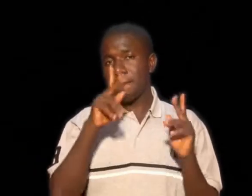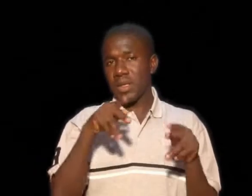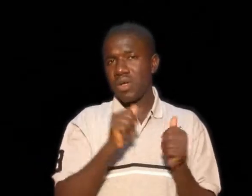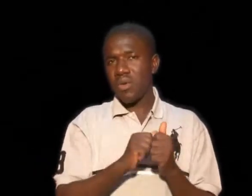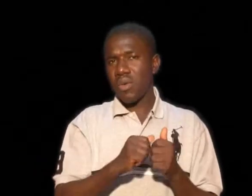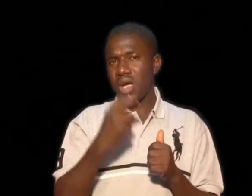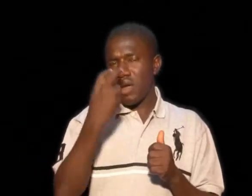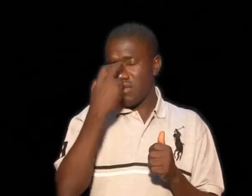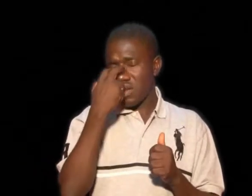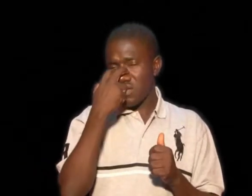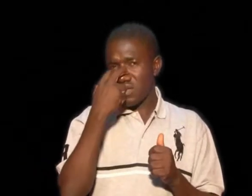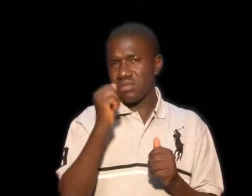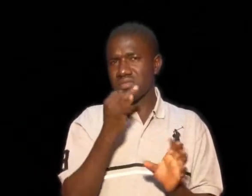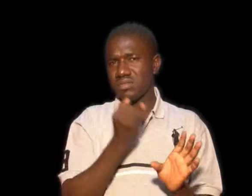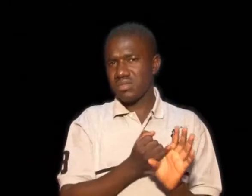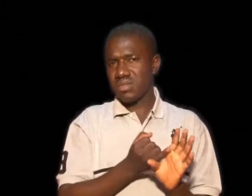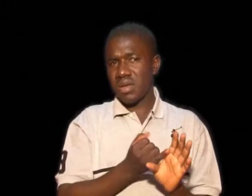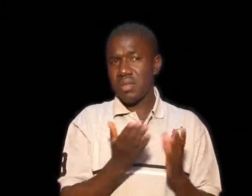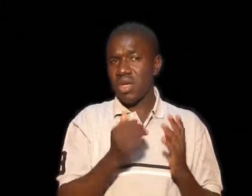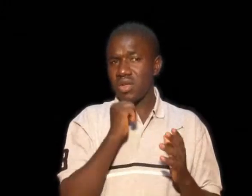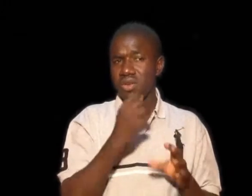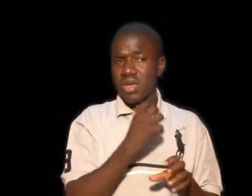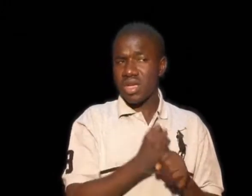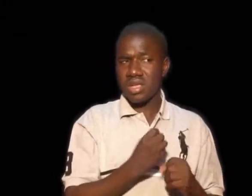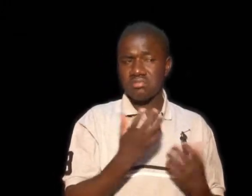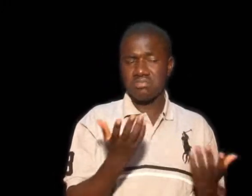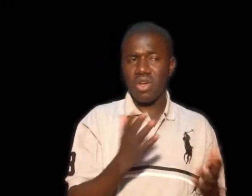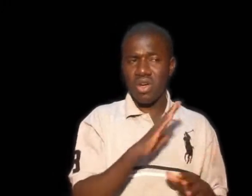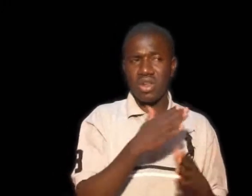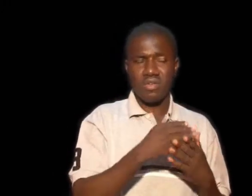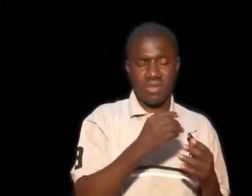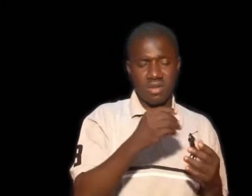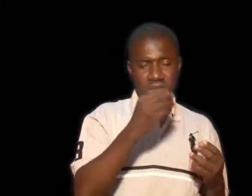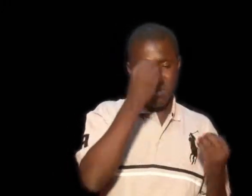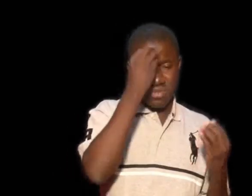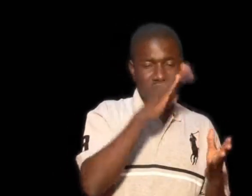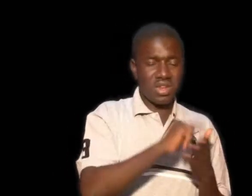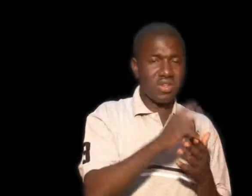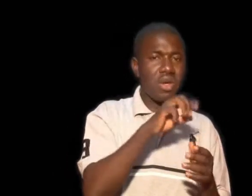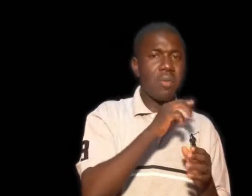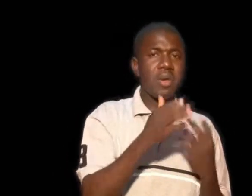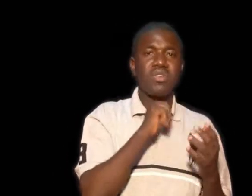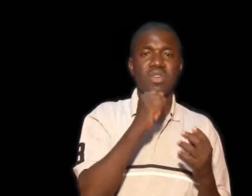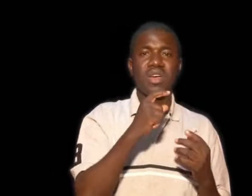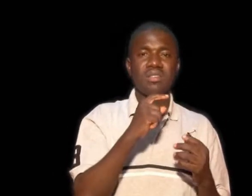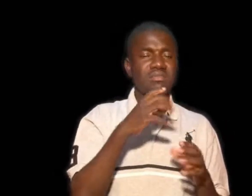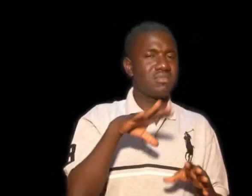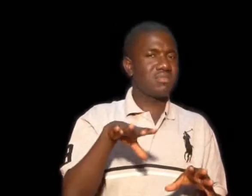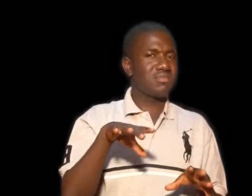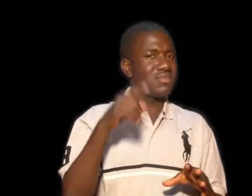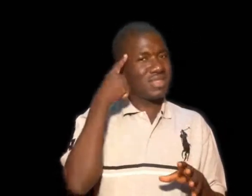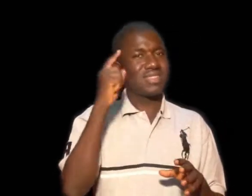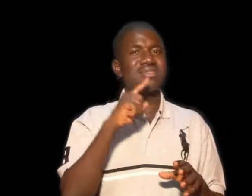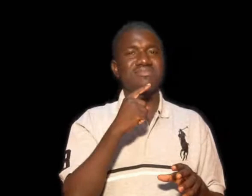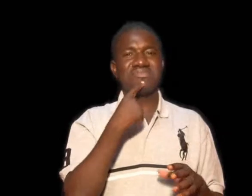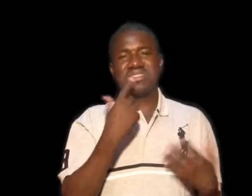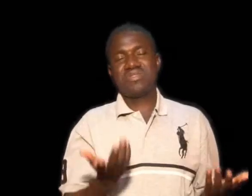with visual impairments do not necessarily get the extra information that you may take for granted, so always explain what is going on.